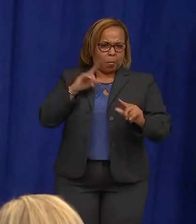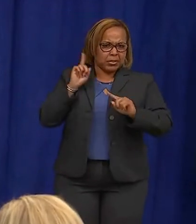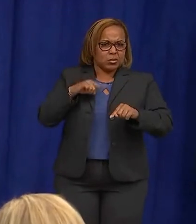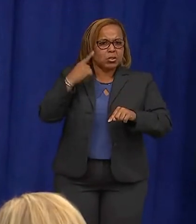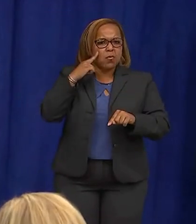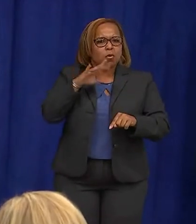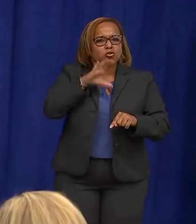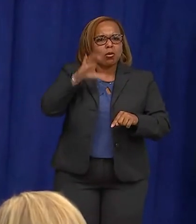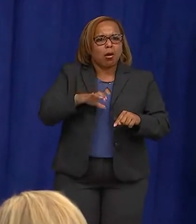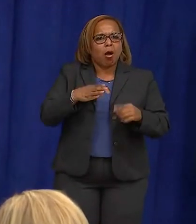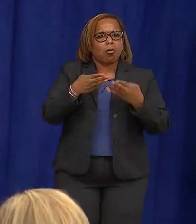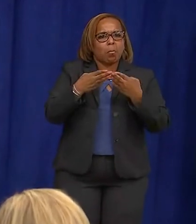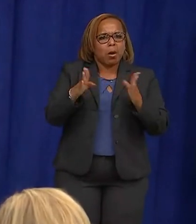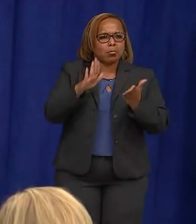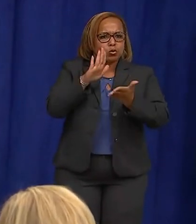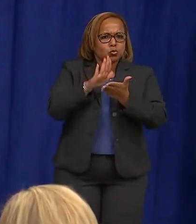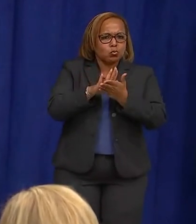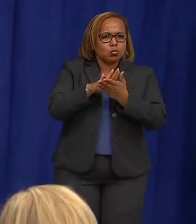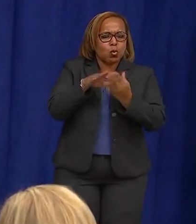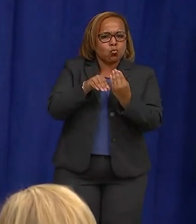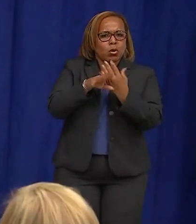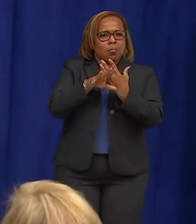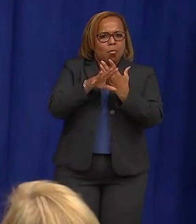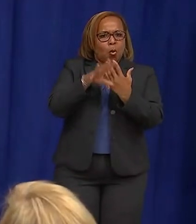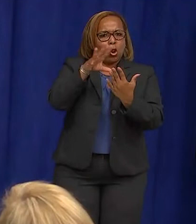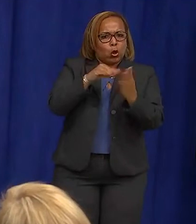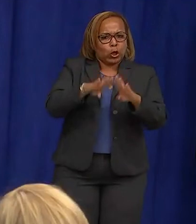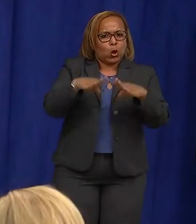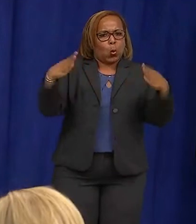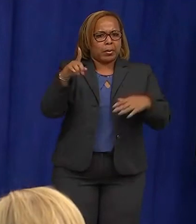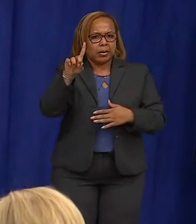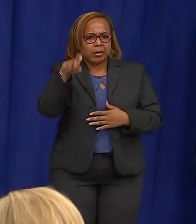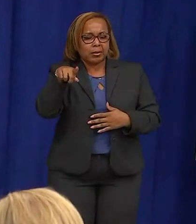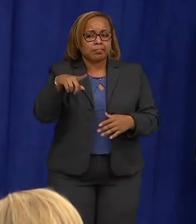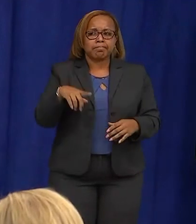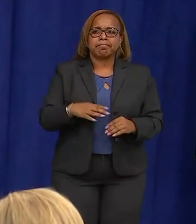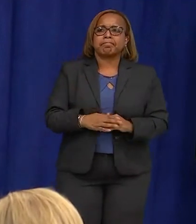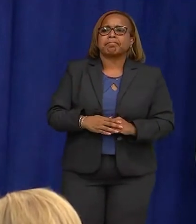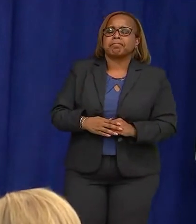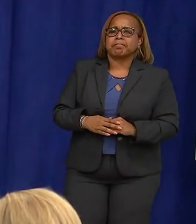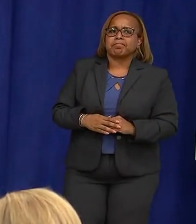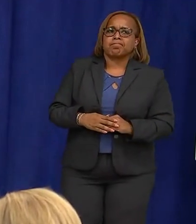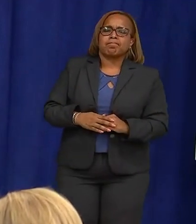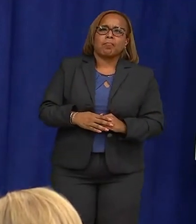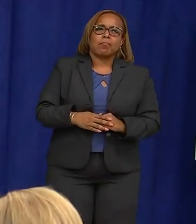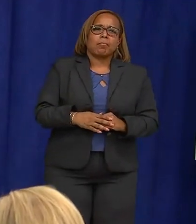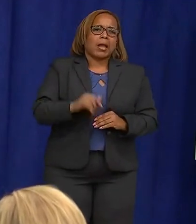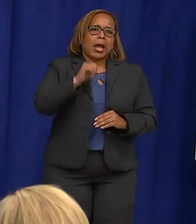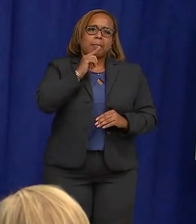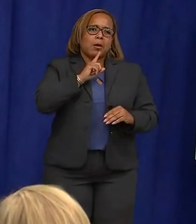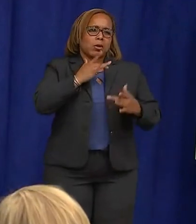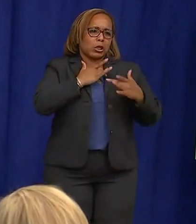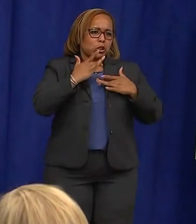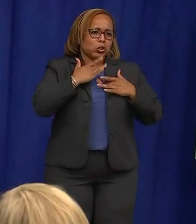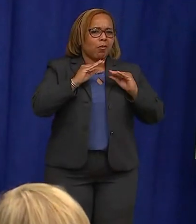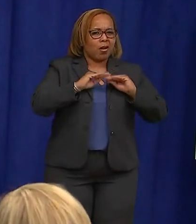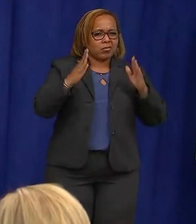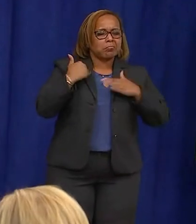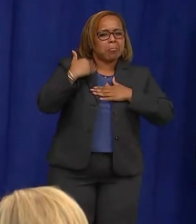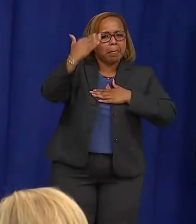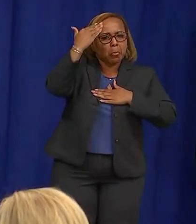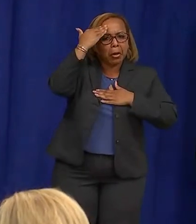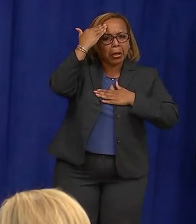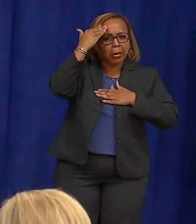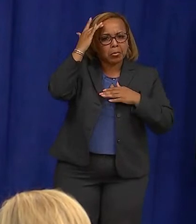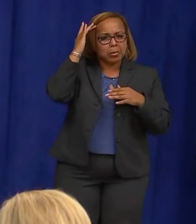Chicago Public Schools remote learning opening? I'm not really concerned. Obviously, I'm aware of the fact